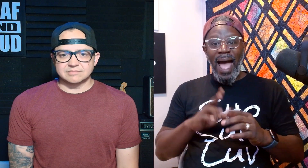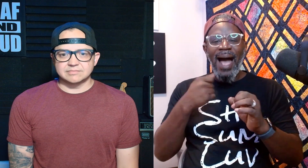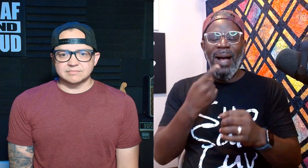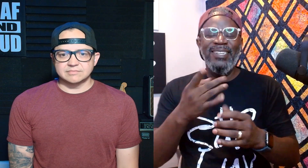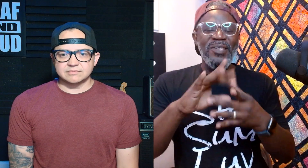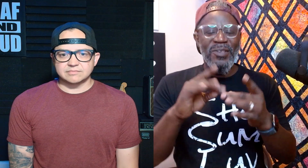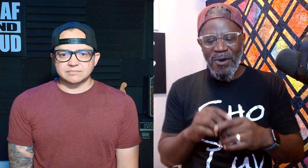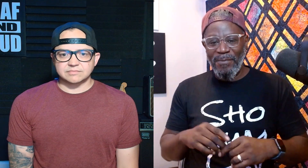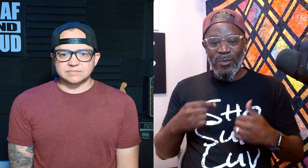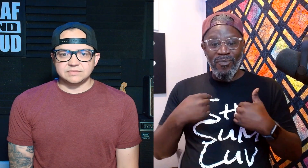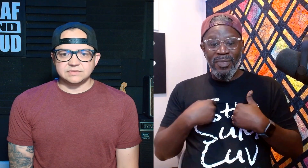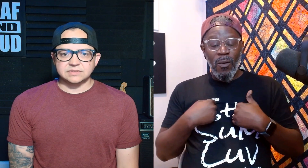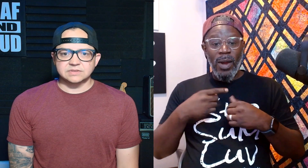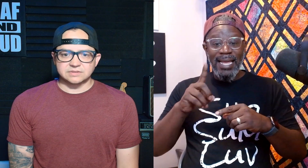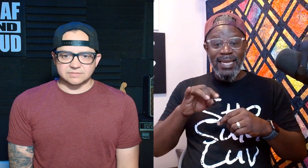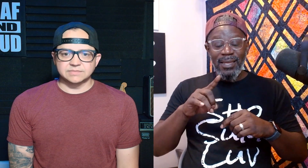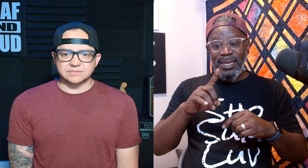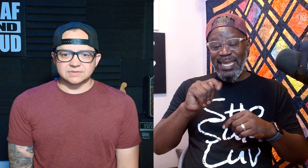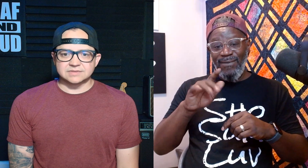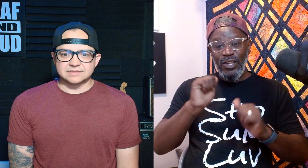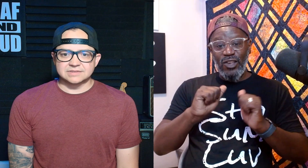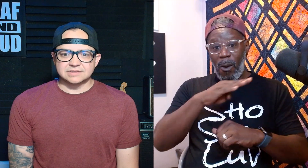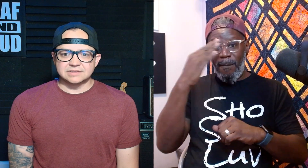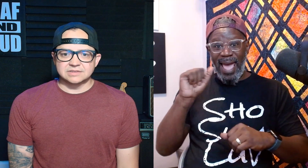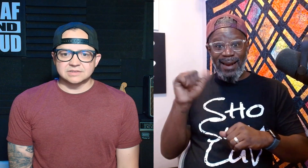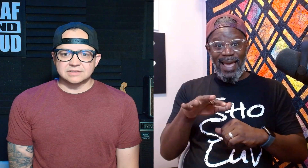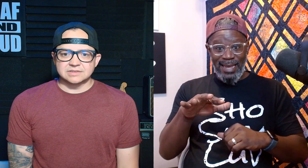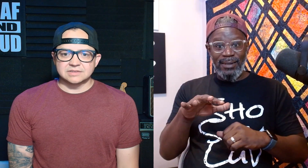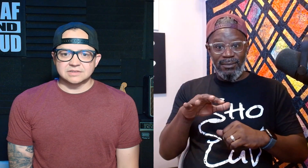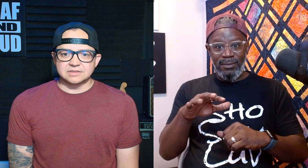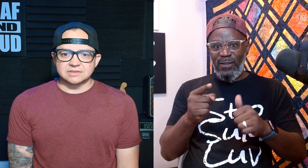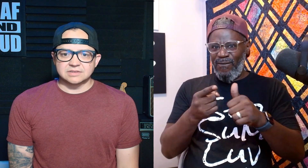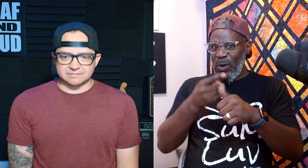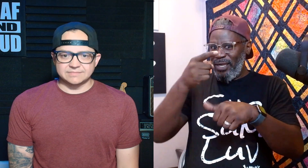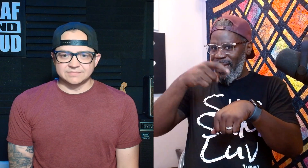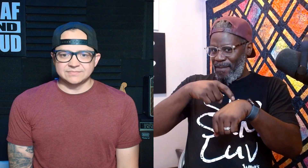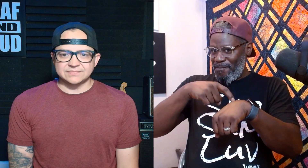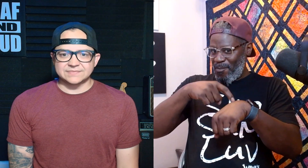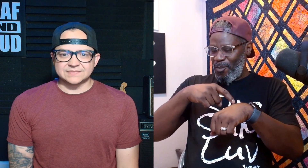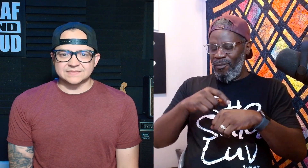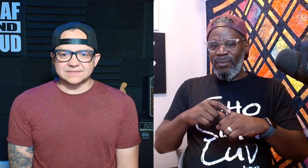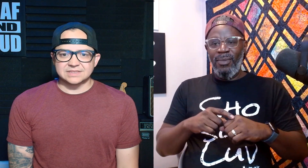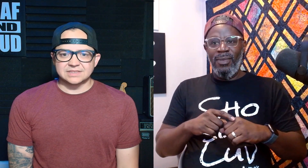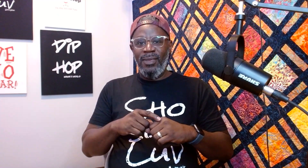fun. I'll tell you a story. When I did the TV show Black Lightning, the first time,